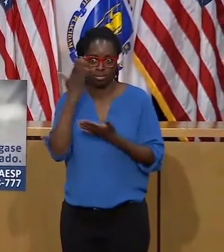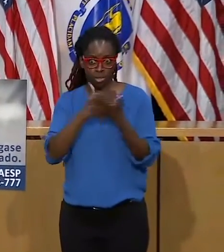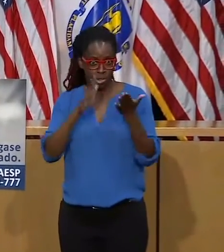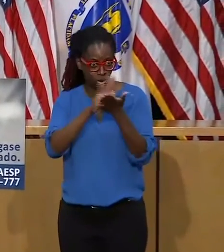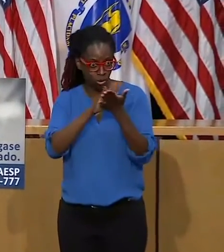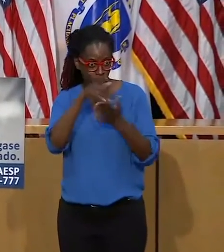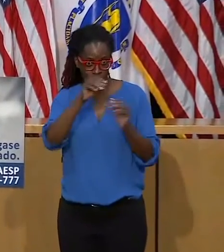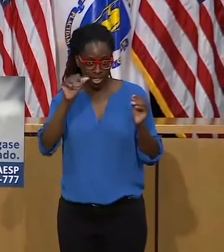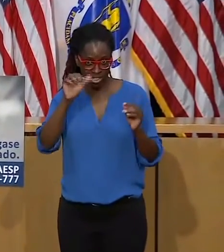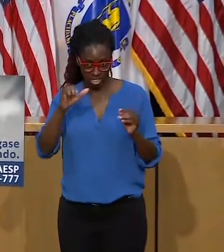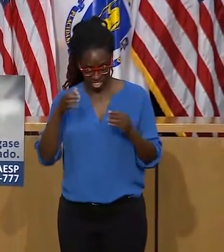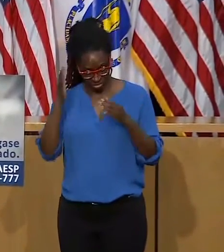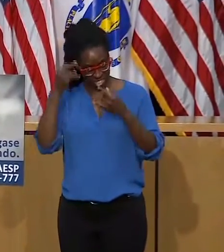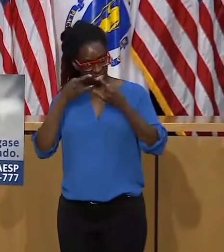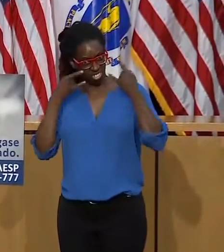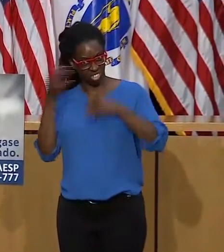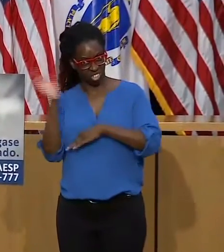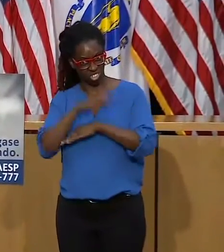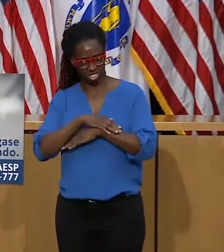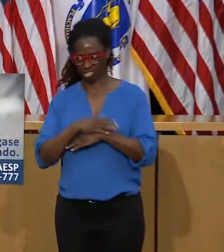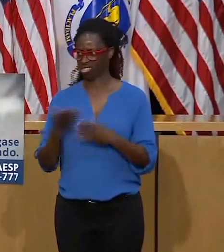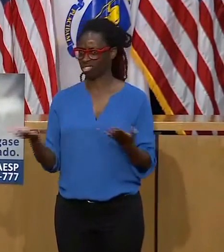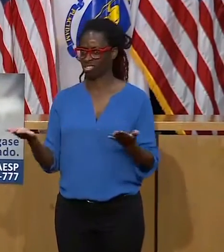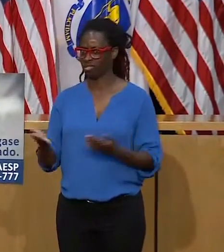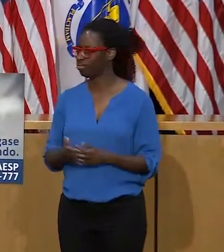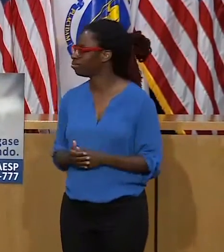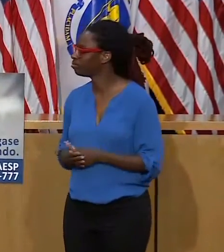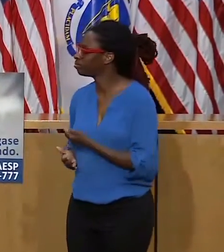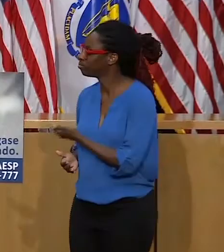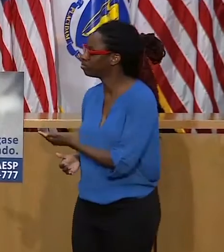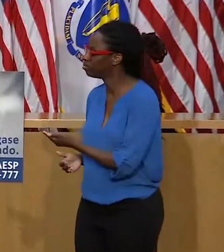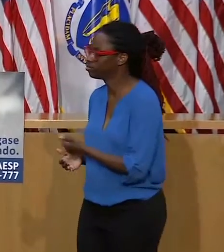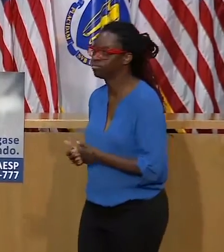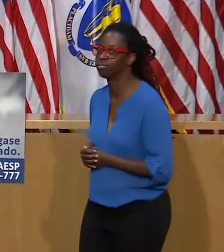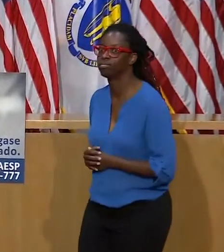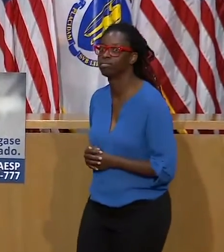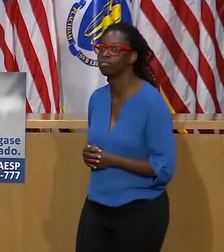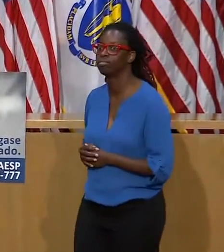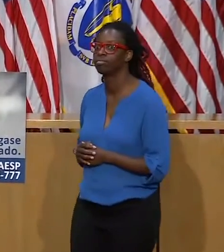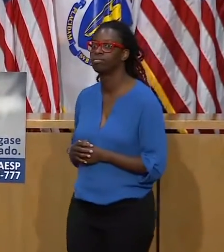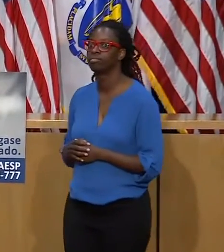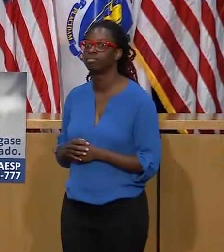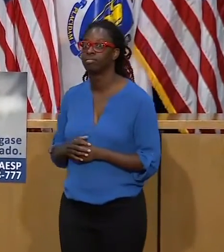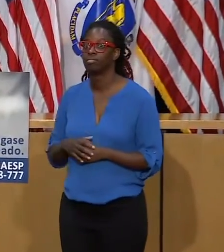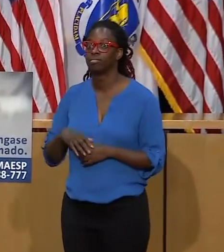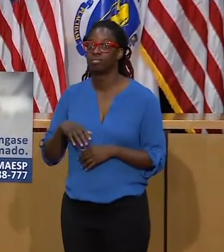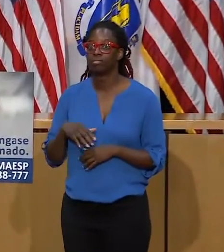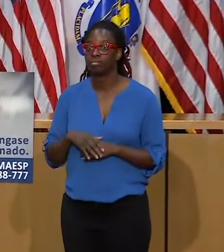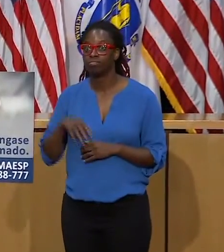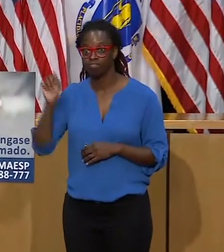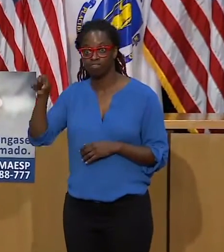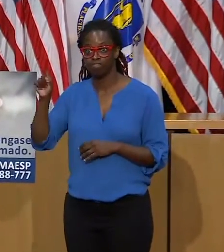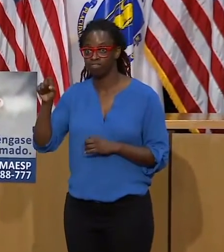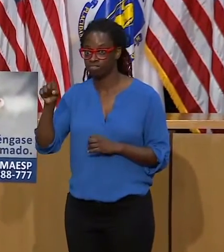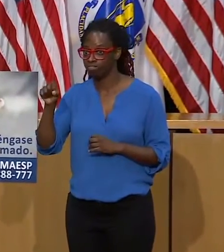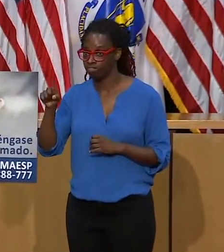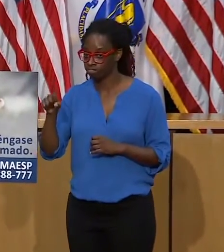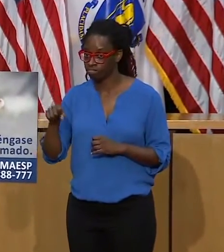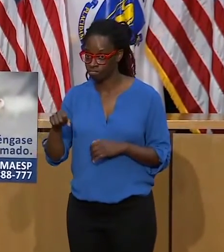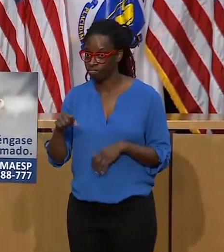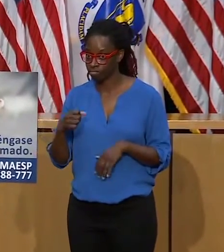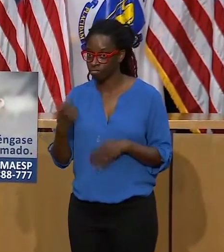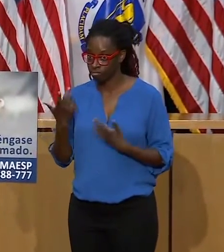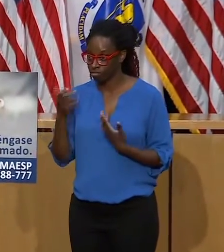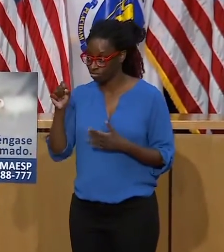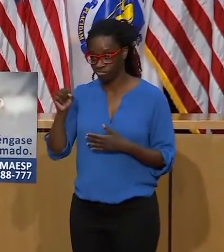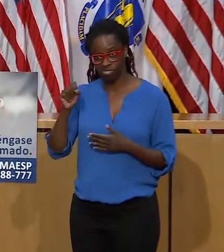We have some good experience in just in my own office, in activities that, yes, children of all ages have had some good